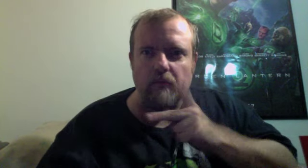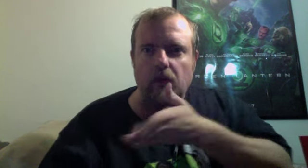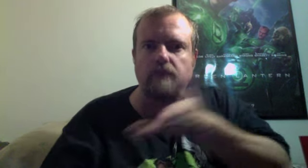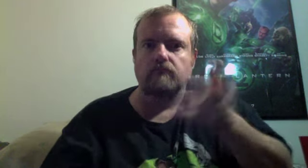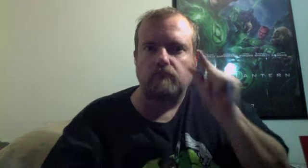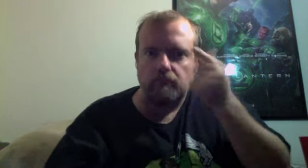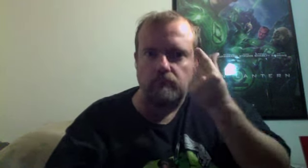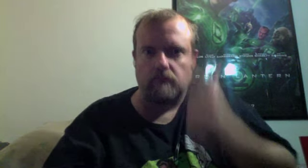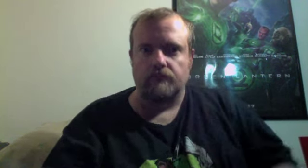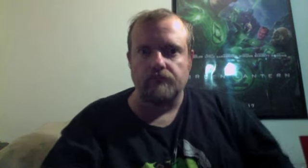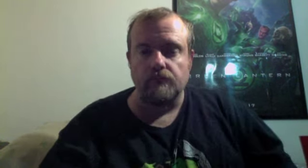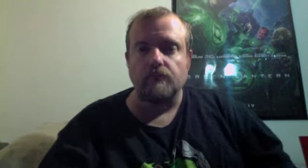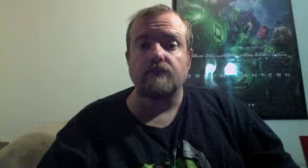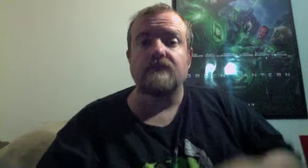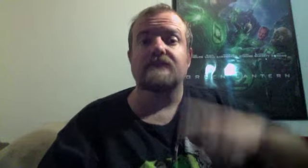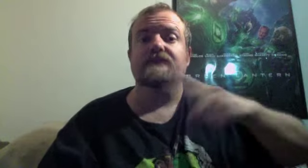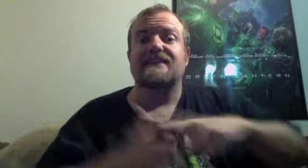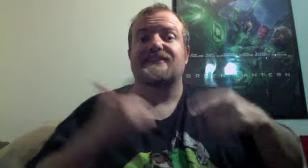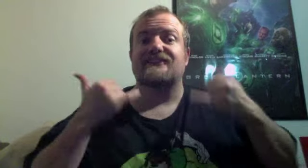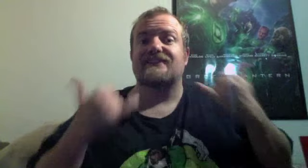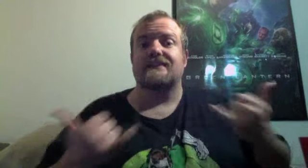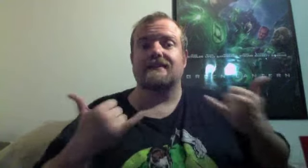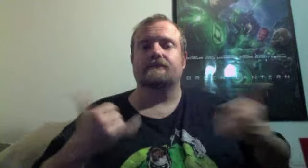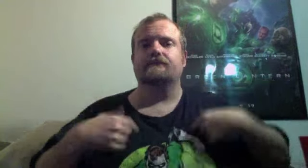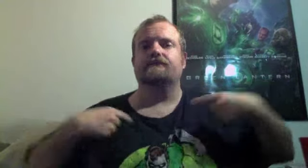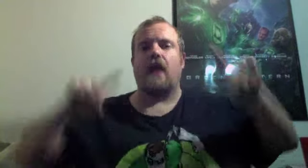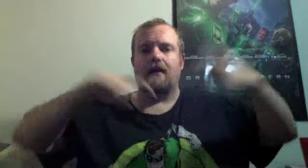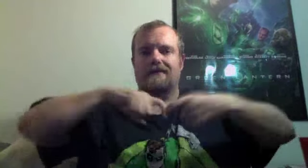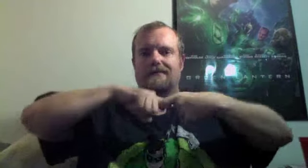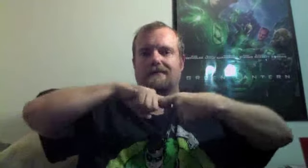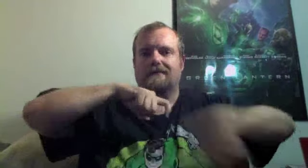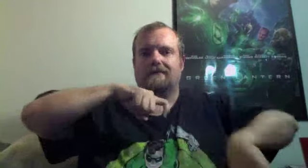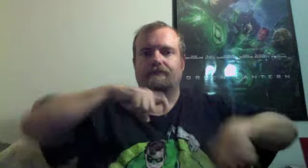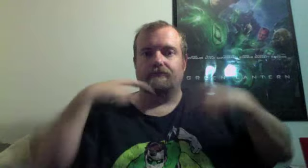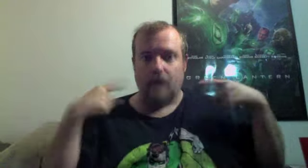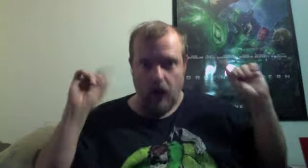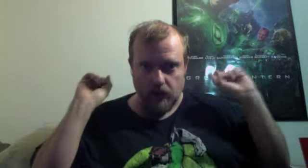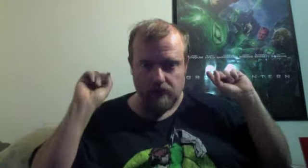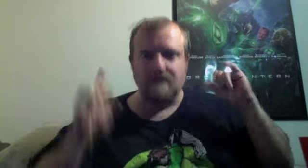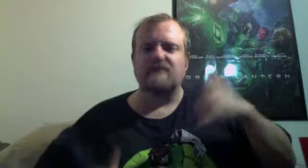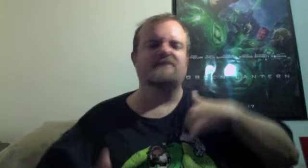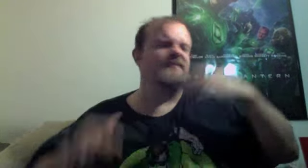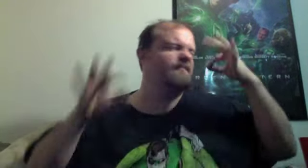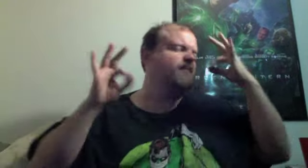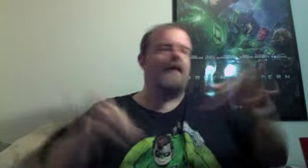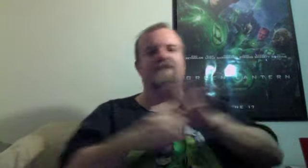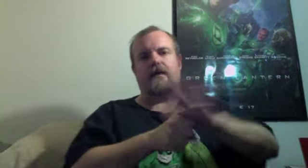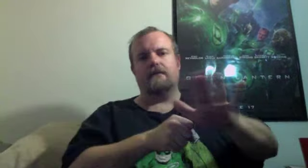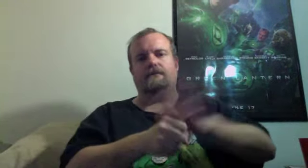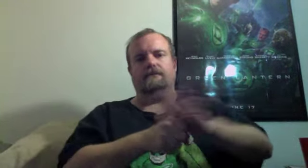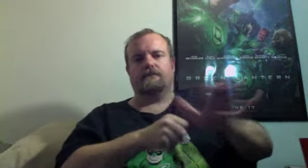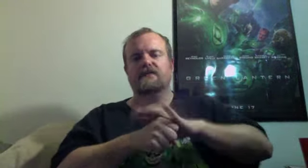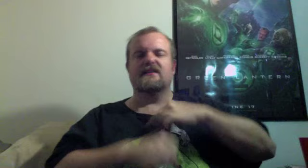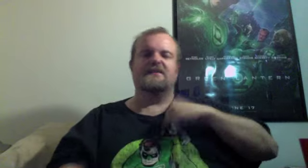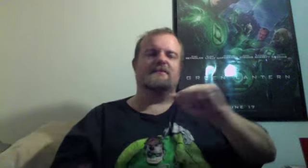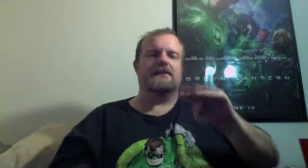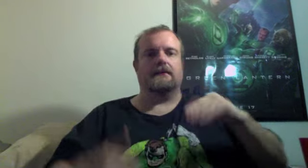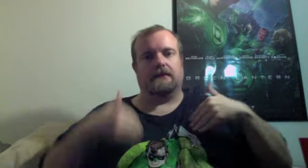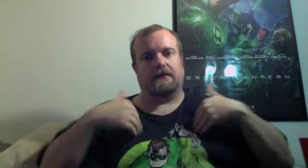boots. Each spur has a small wheel, usually spiked, with which the rider prods the horse to get it to start moving or